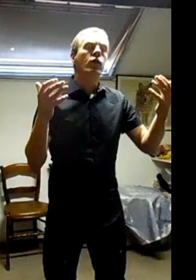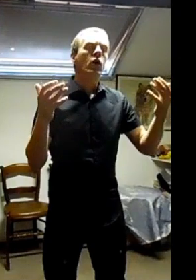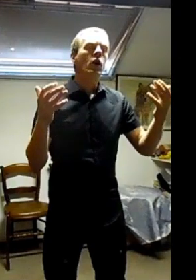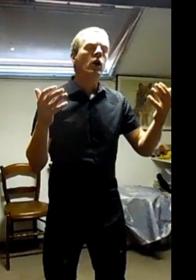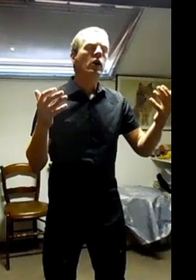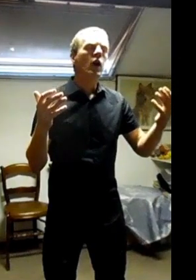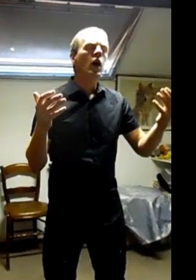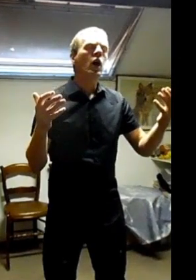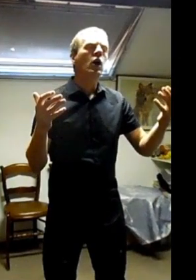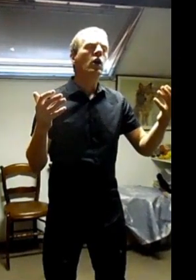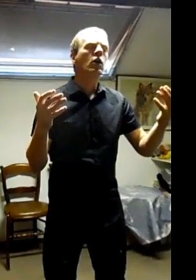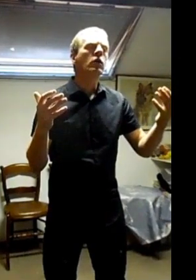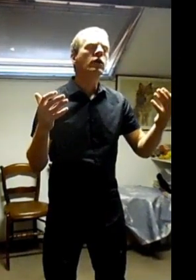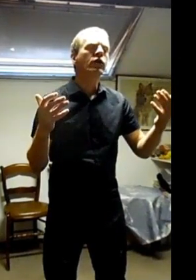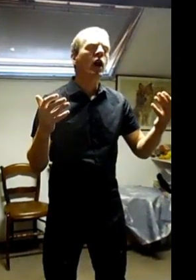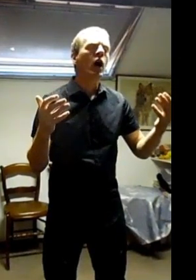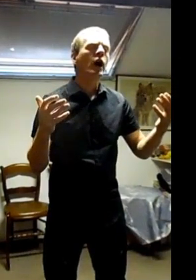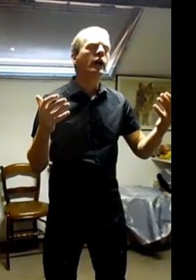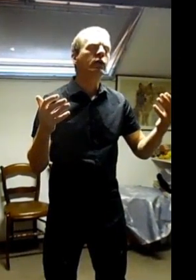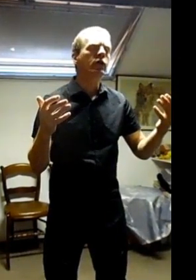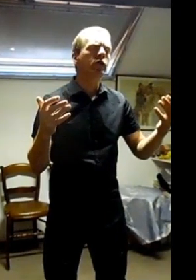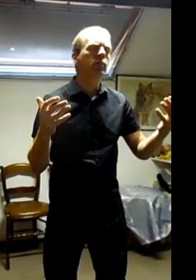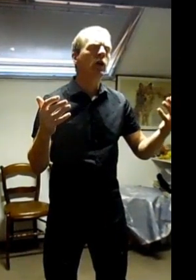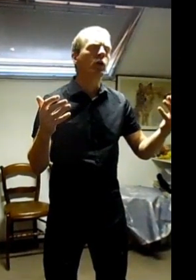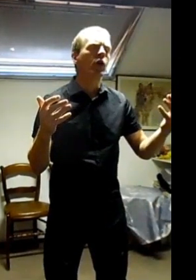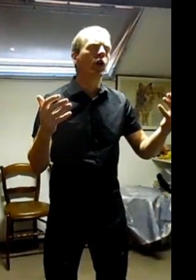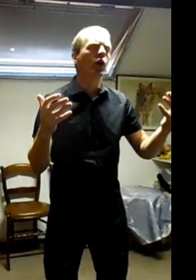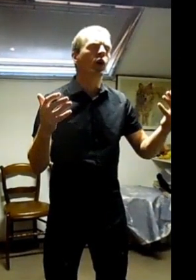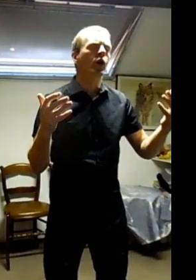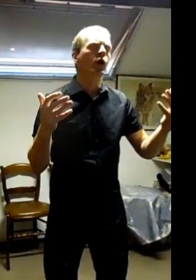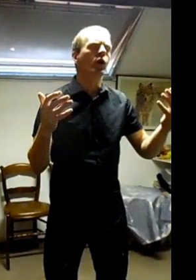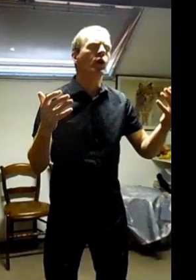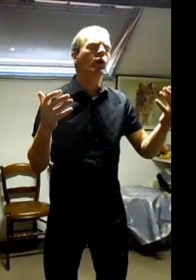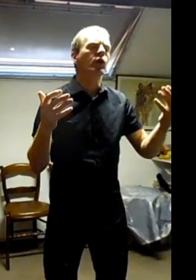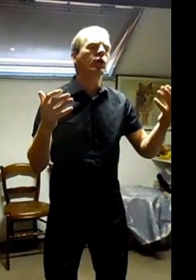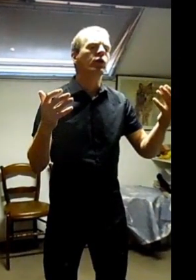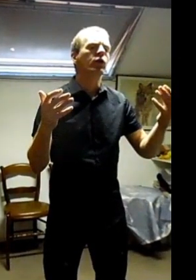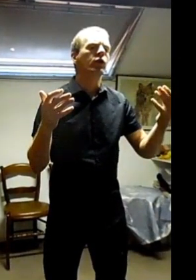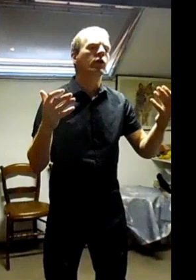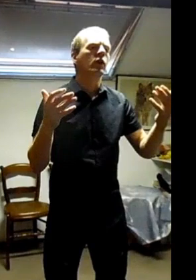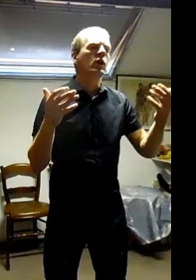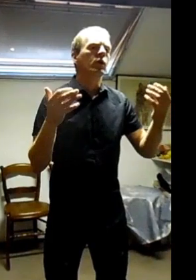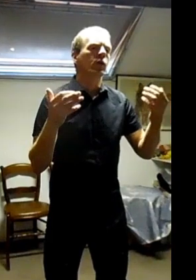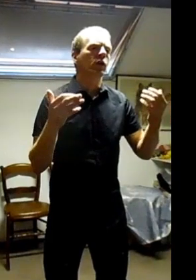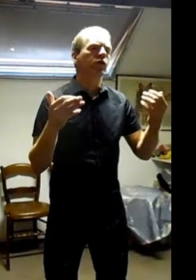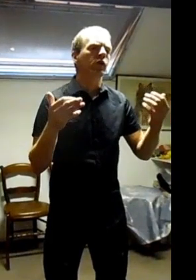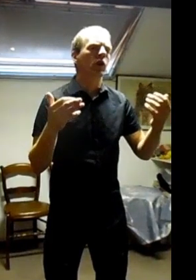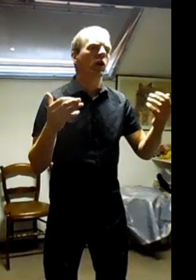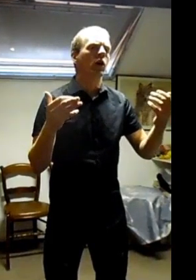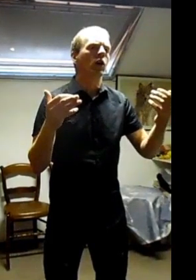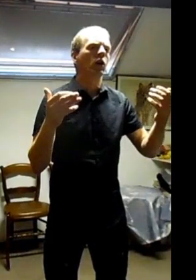For now they're kind with spirits They'll share